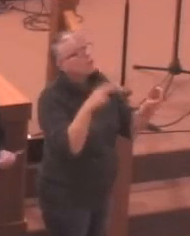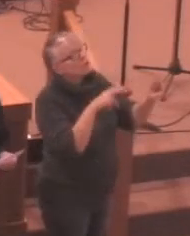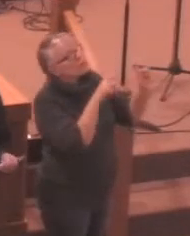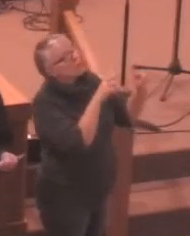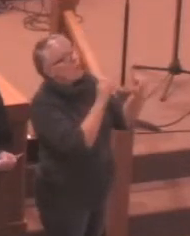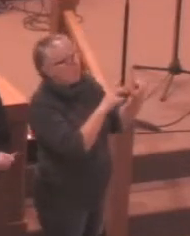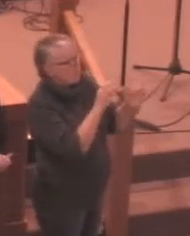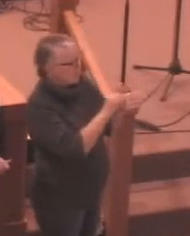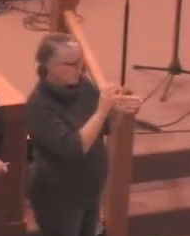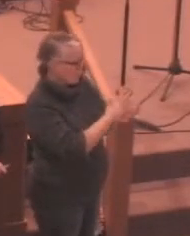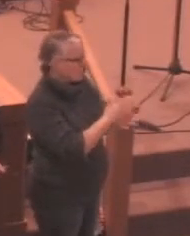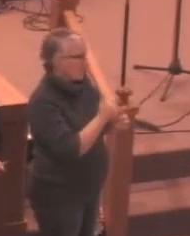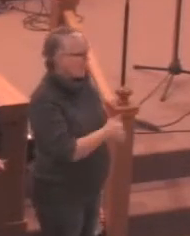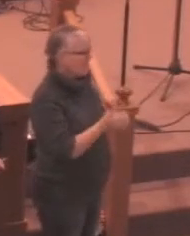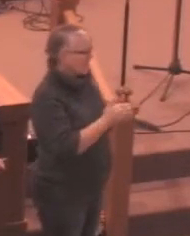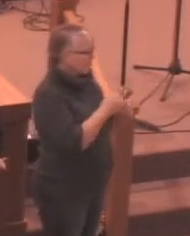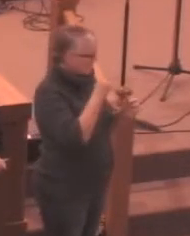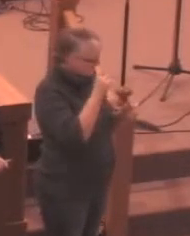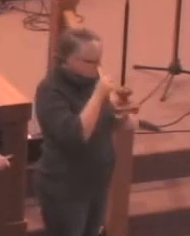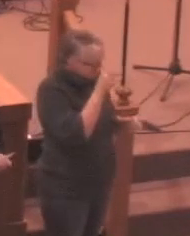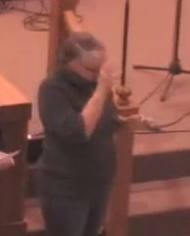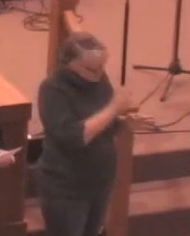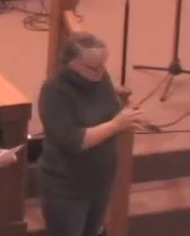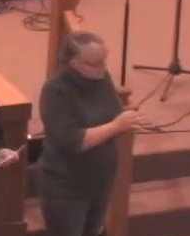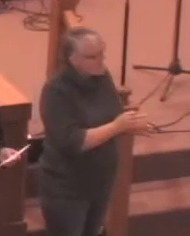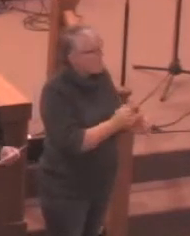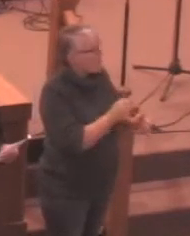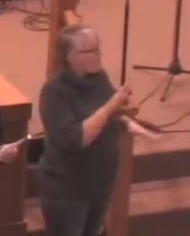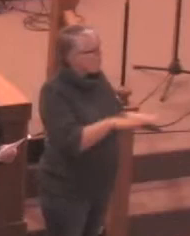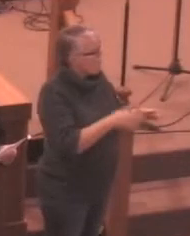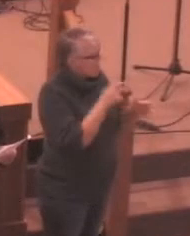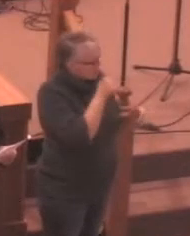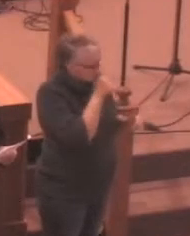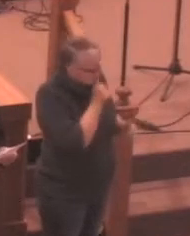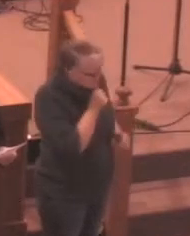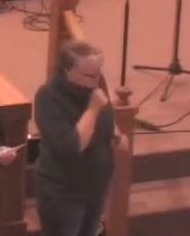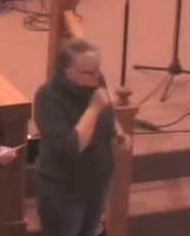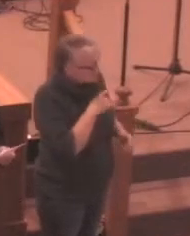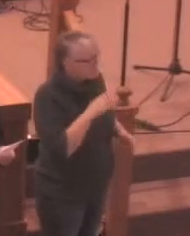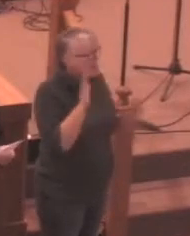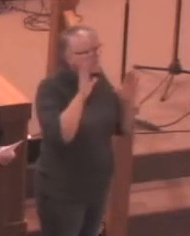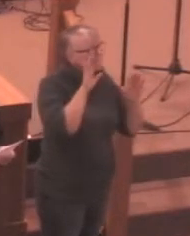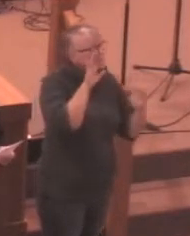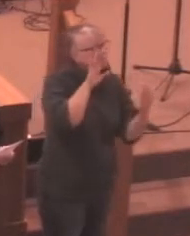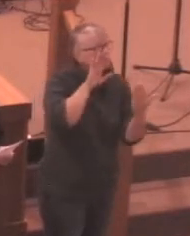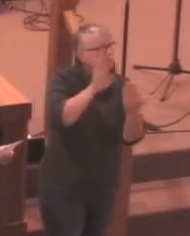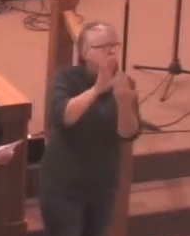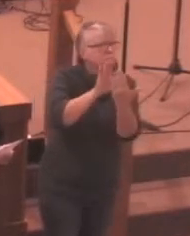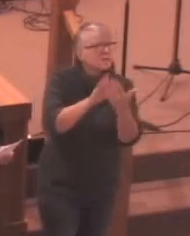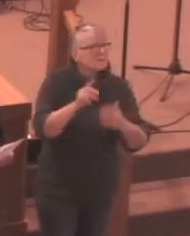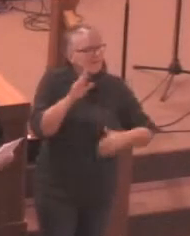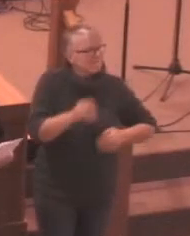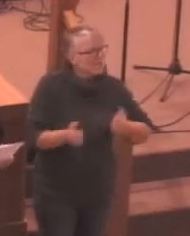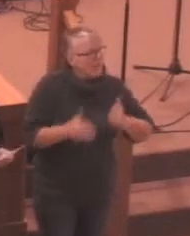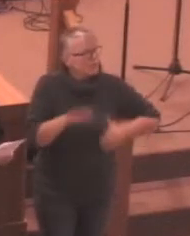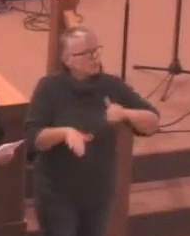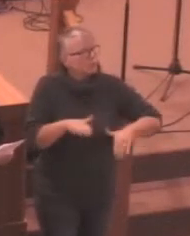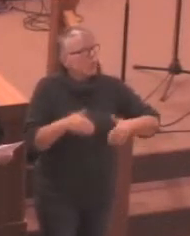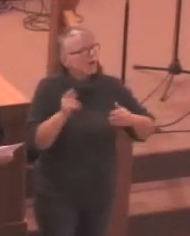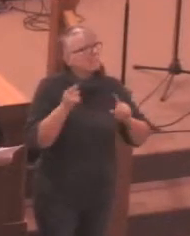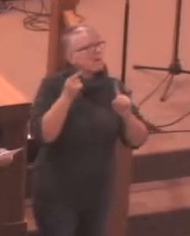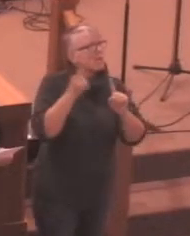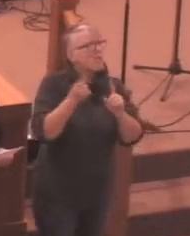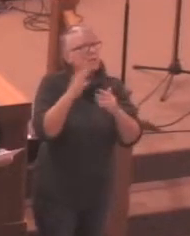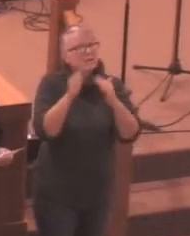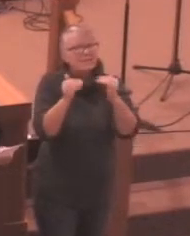live by faith, walk by patience. My face is set, my gate is fast, my goal is heaven, my road is narrow,